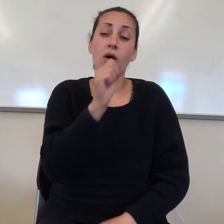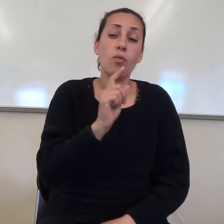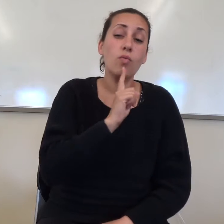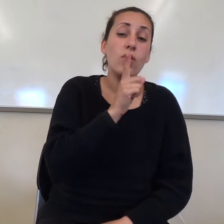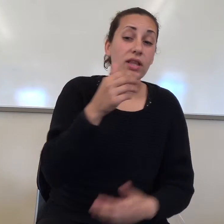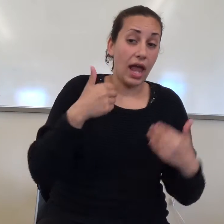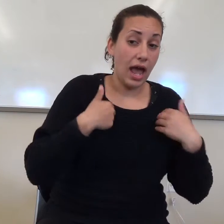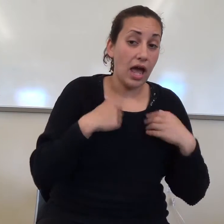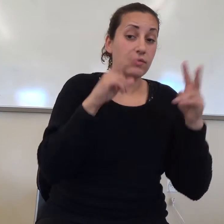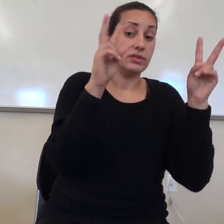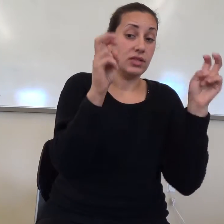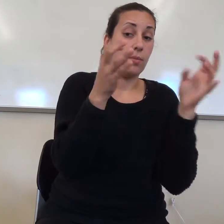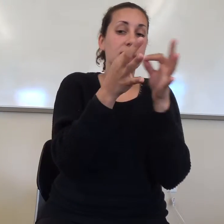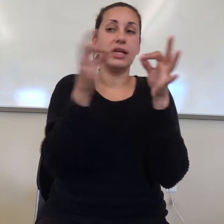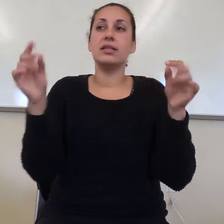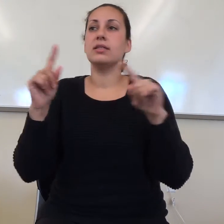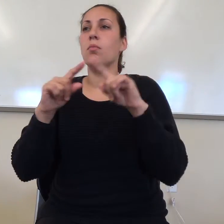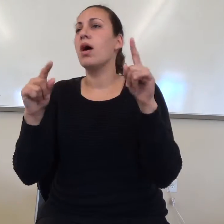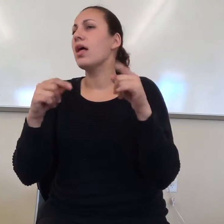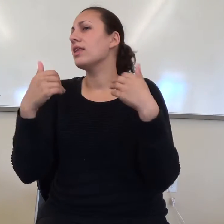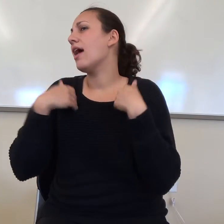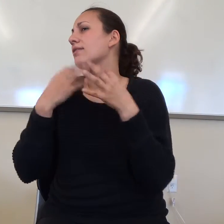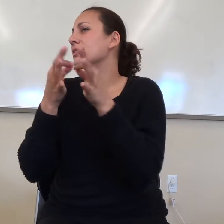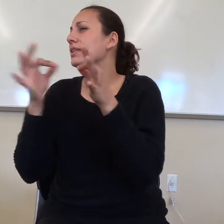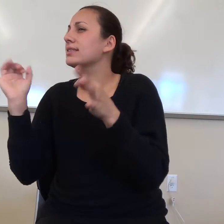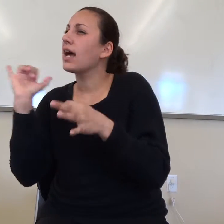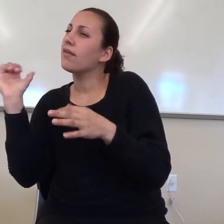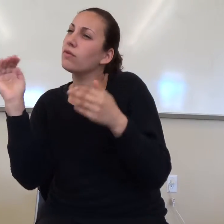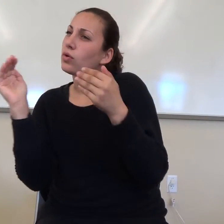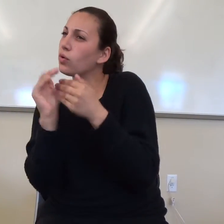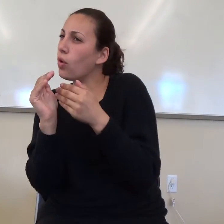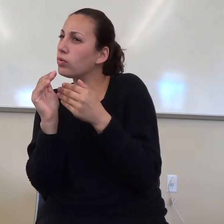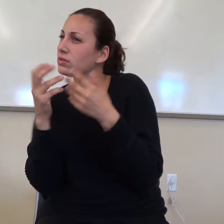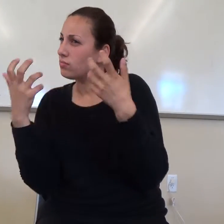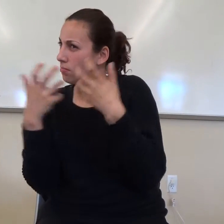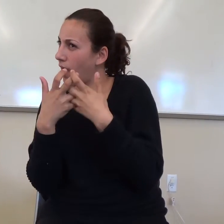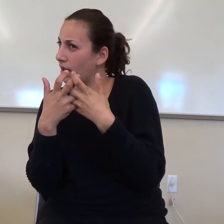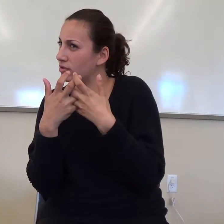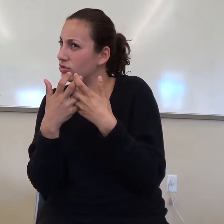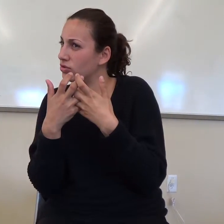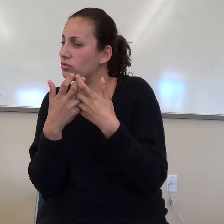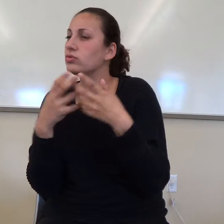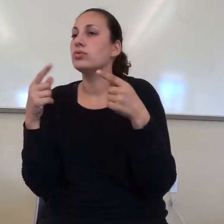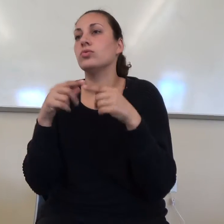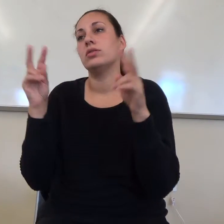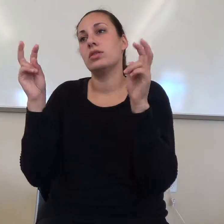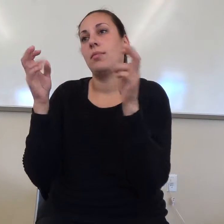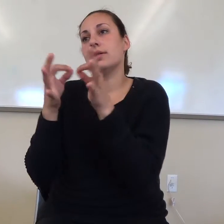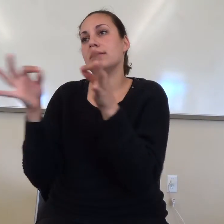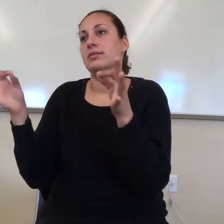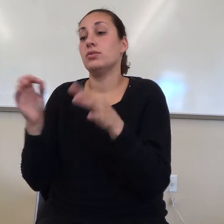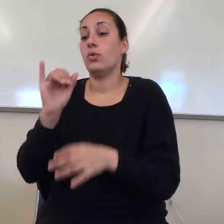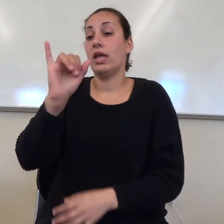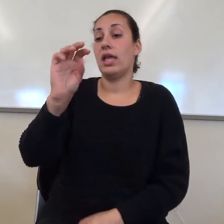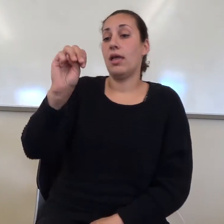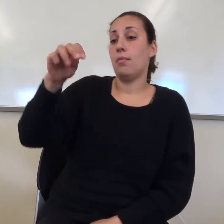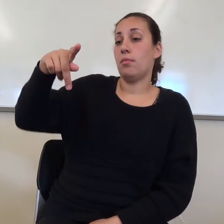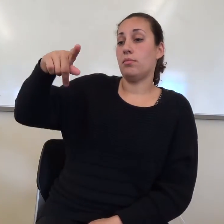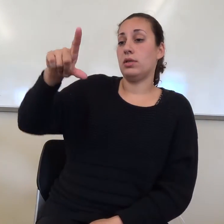has all of this information in it. Okay? So when you're dealing with an implied topic sentence, you almost have to put